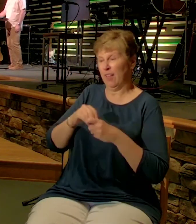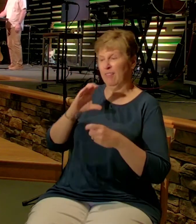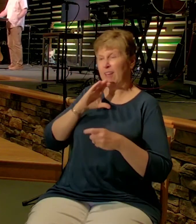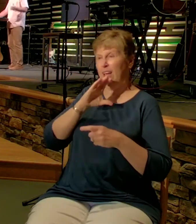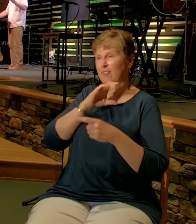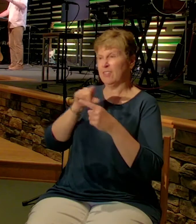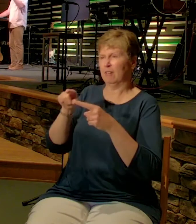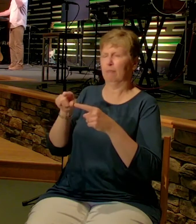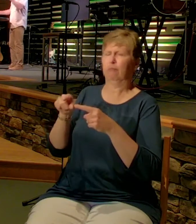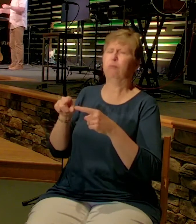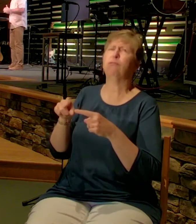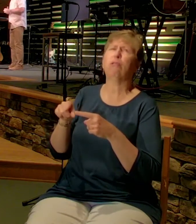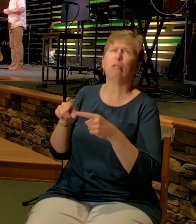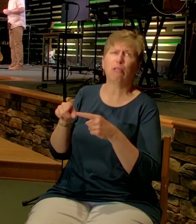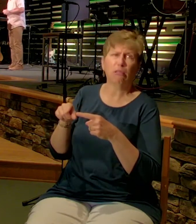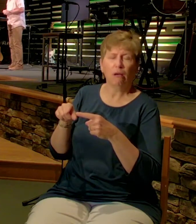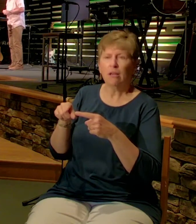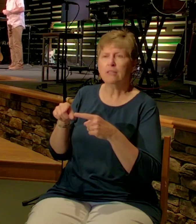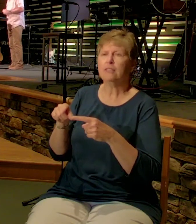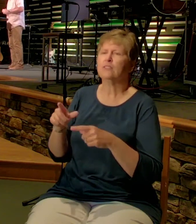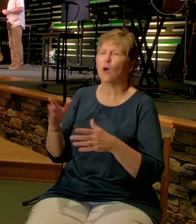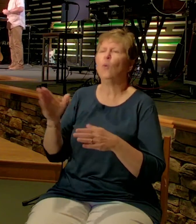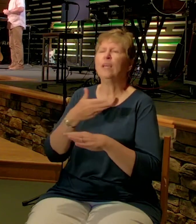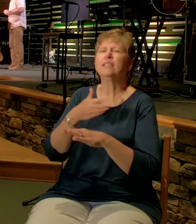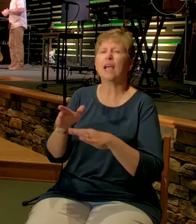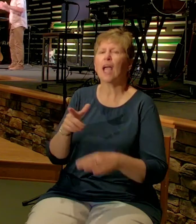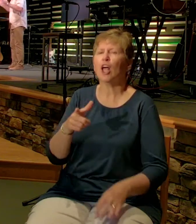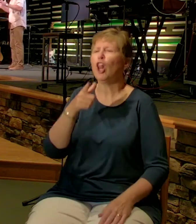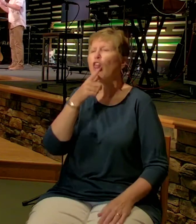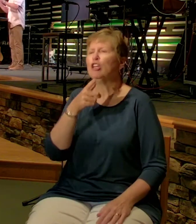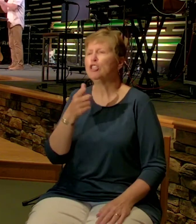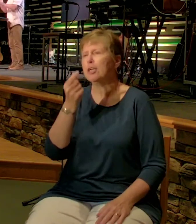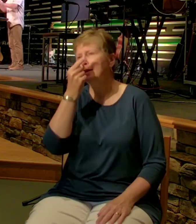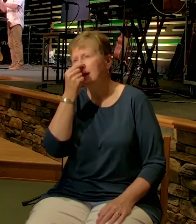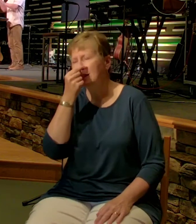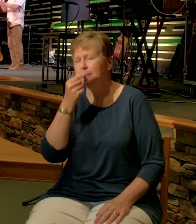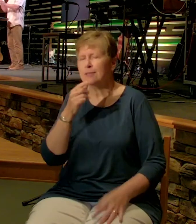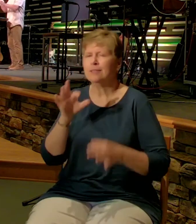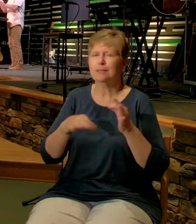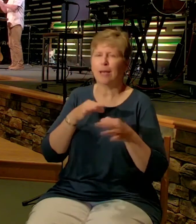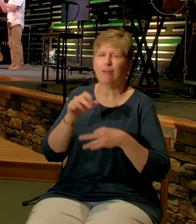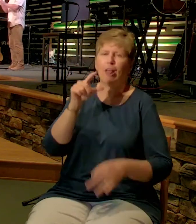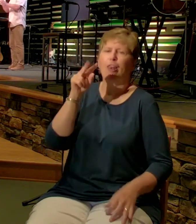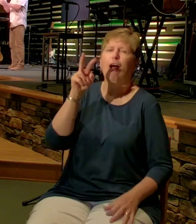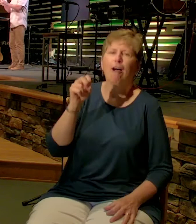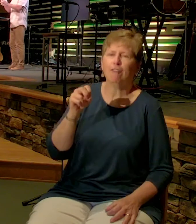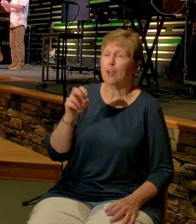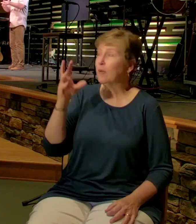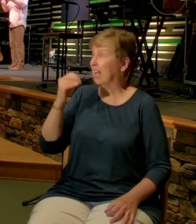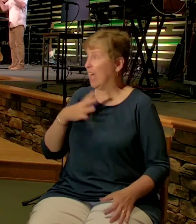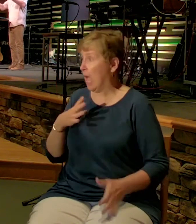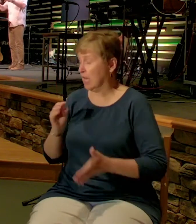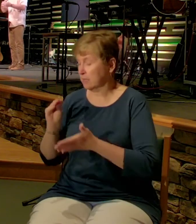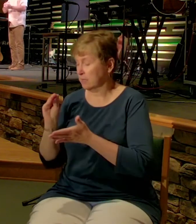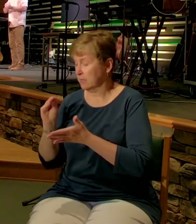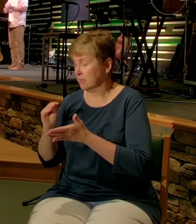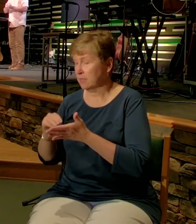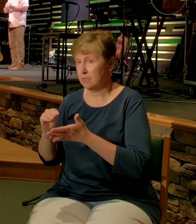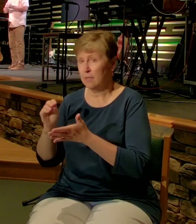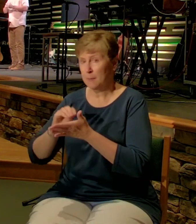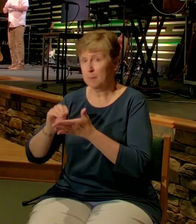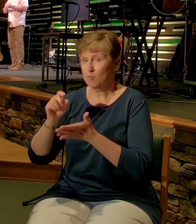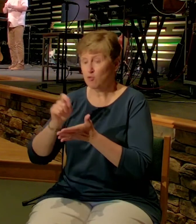rather abysmal, so we just sang Lunch Stinks. And okay, guys, get out a pen and a paper right now. I'm going to really bless you this